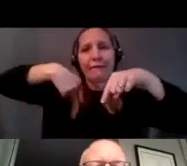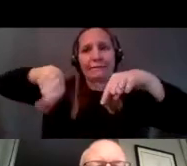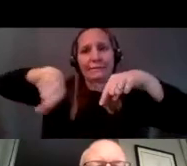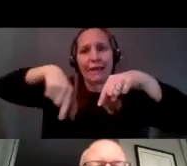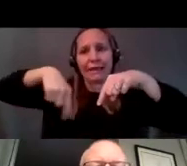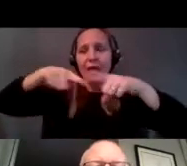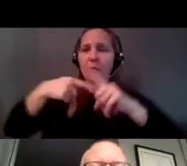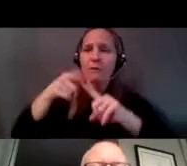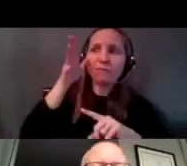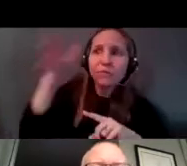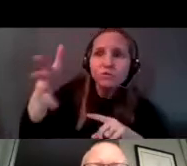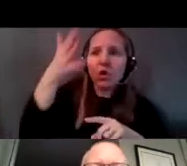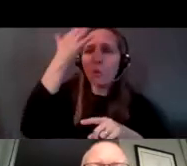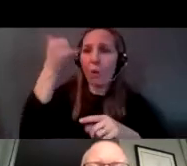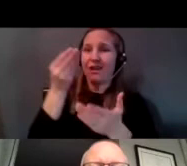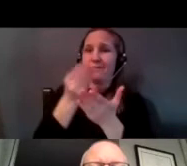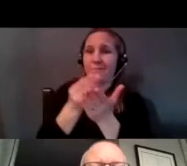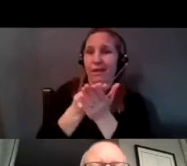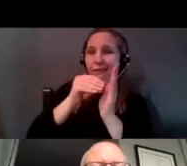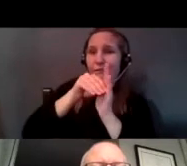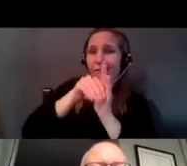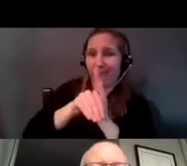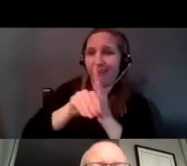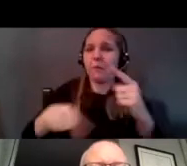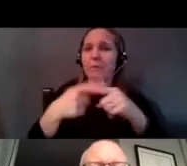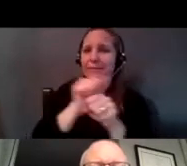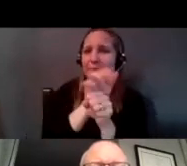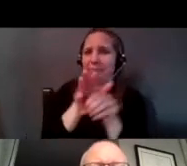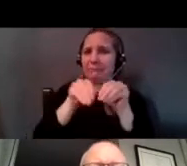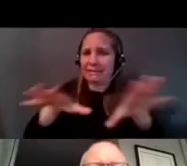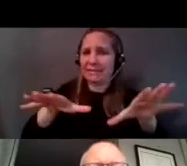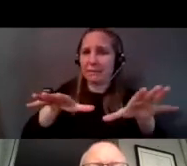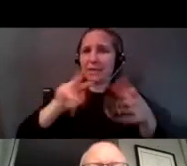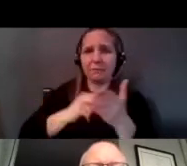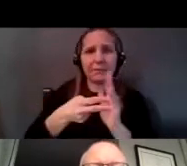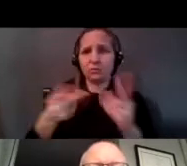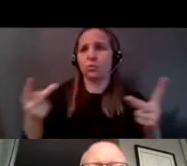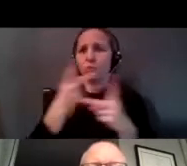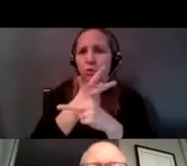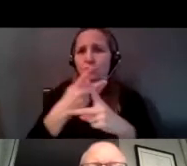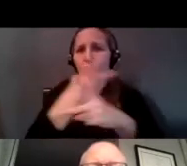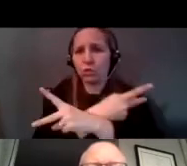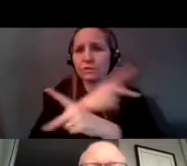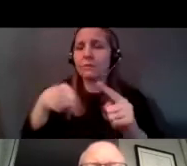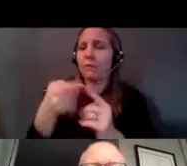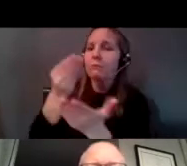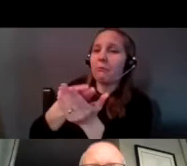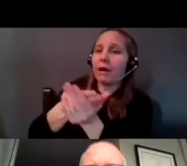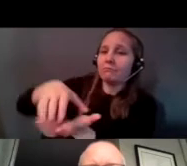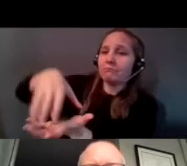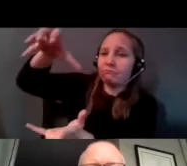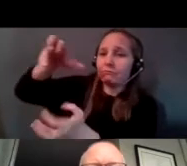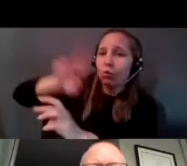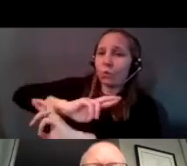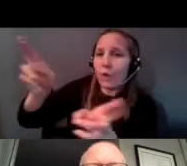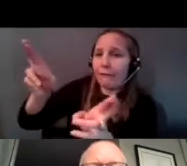the pandemic have accentuated. Further gaps in equity and